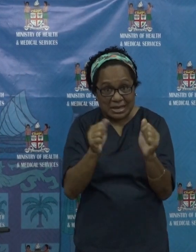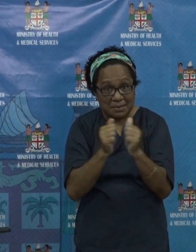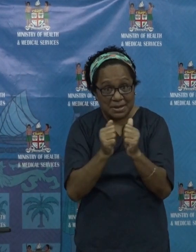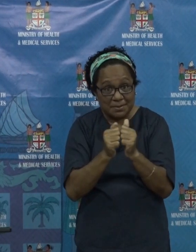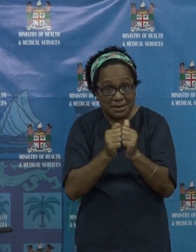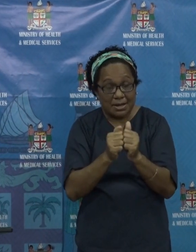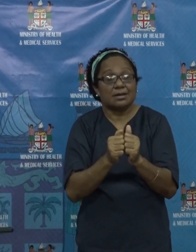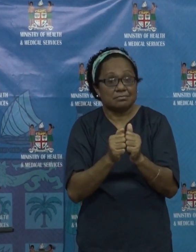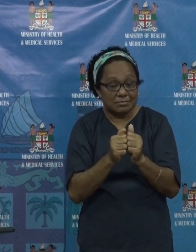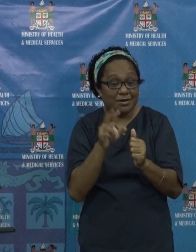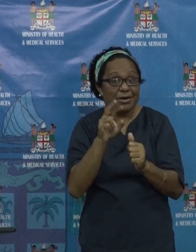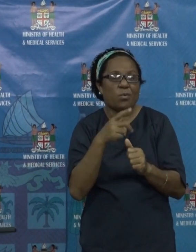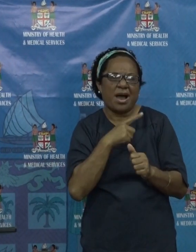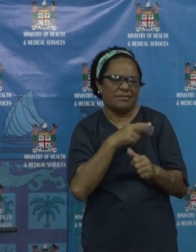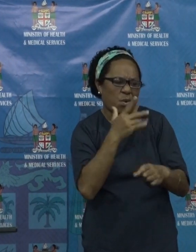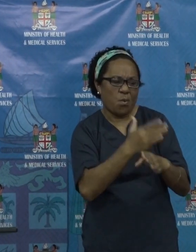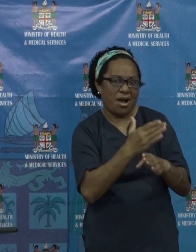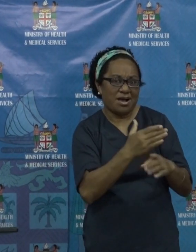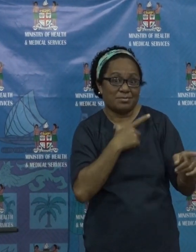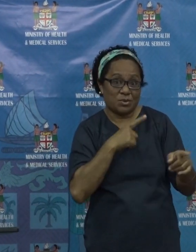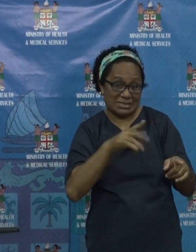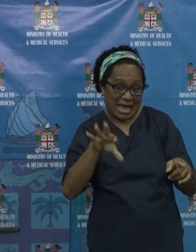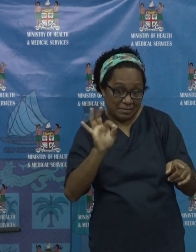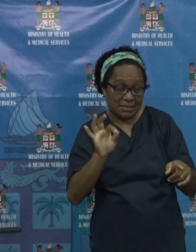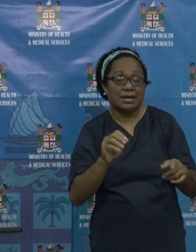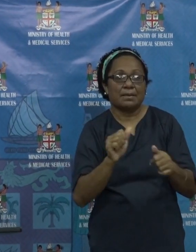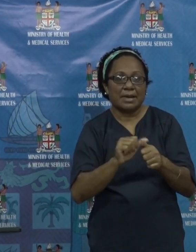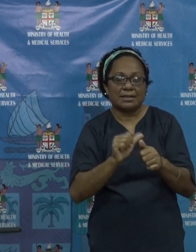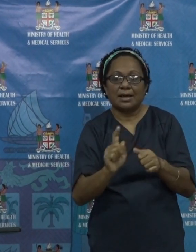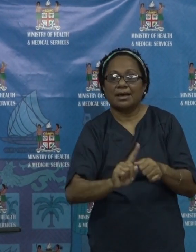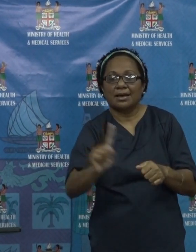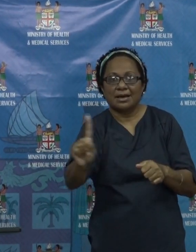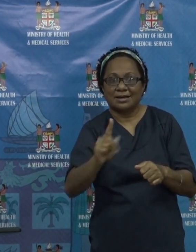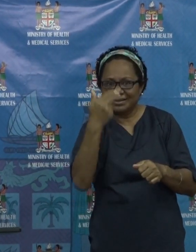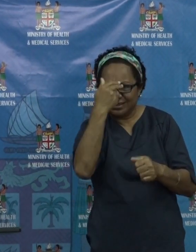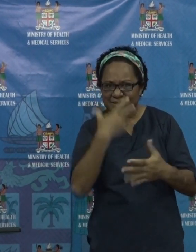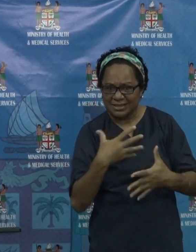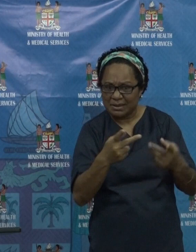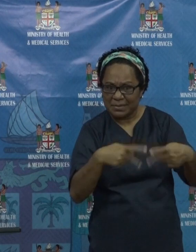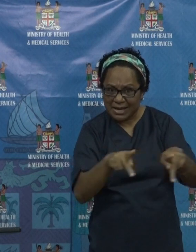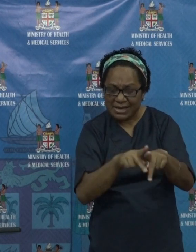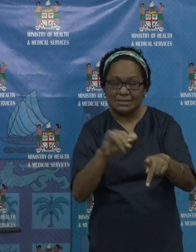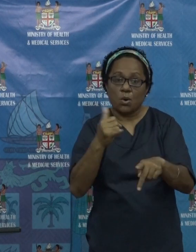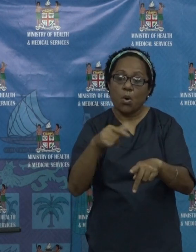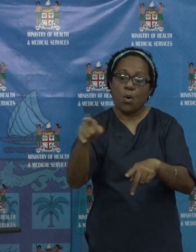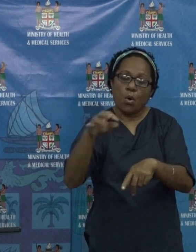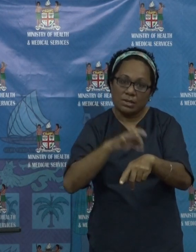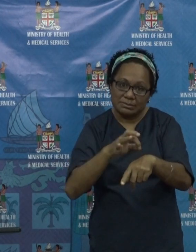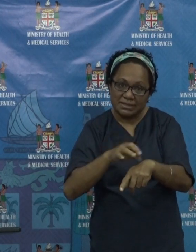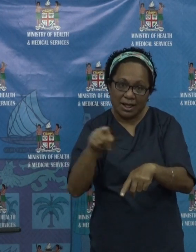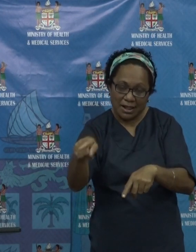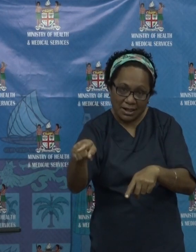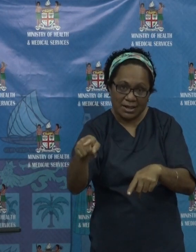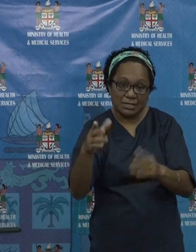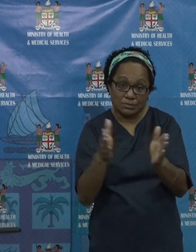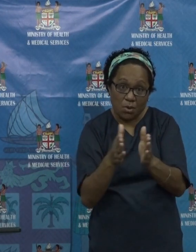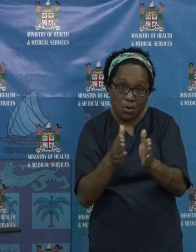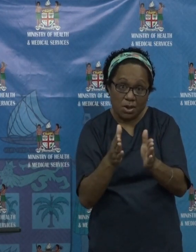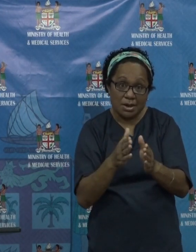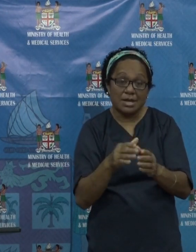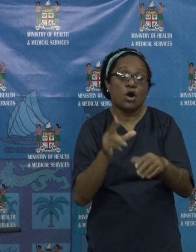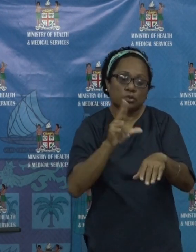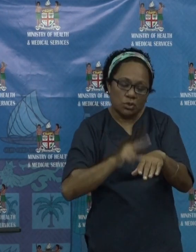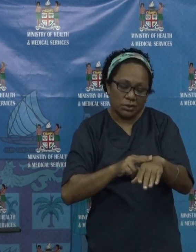your nearest health center or screening clinic or your family physician and get a medical